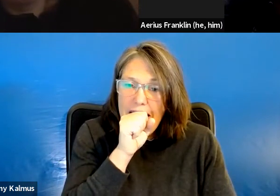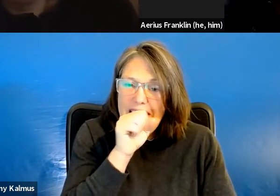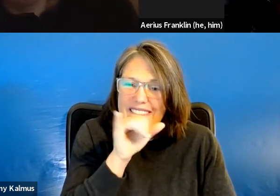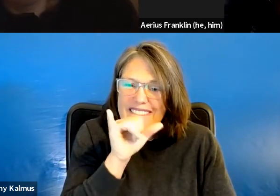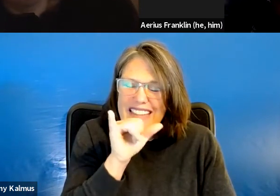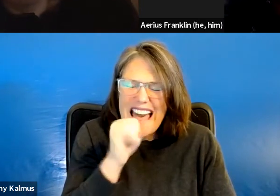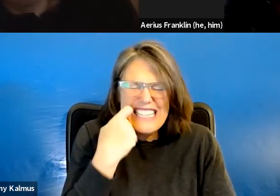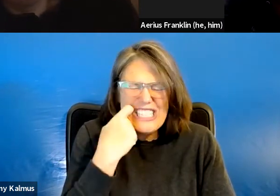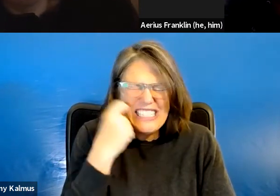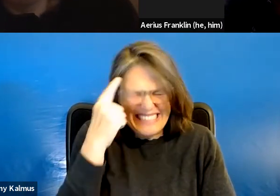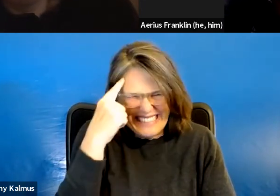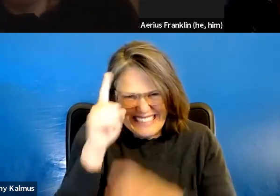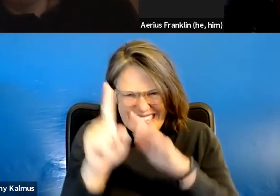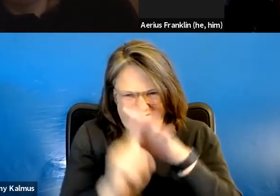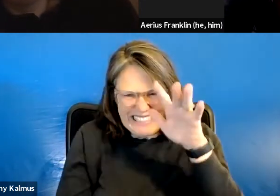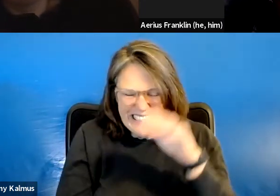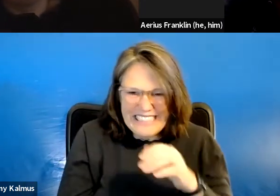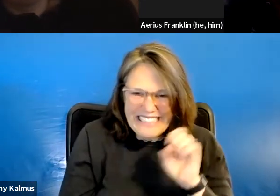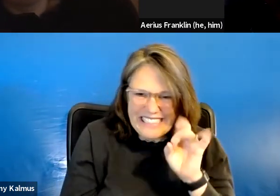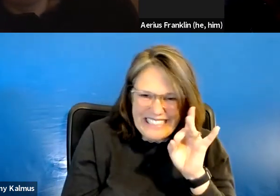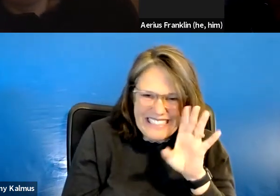I just had it.